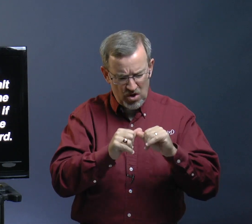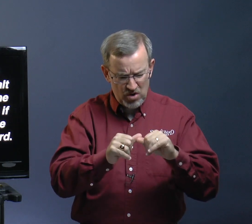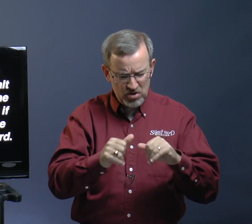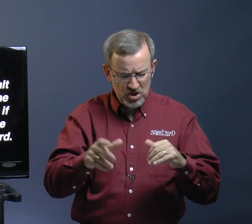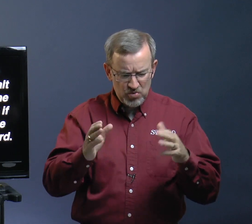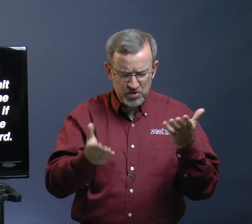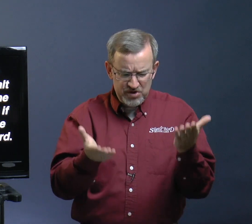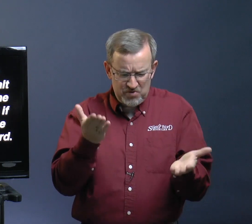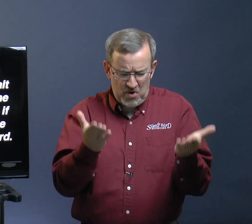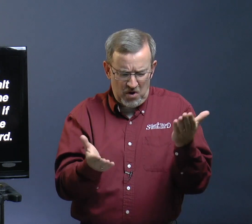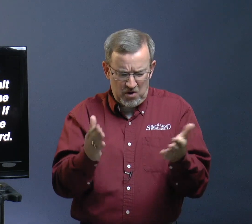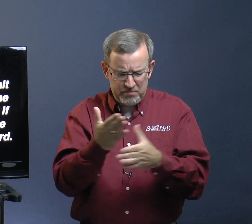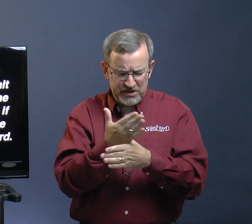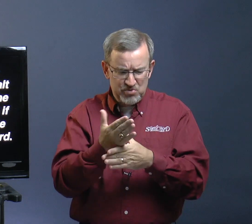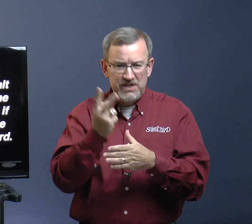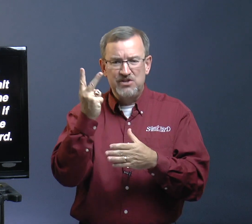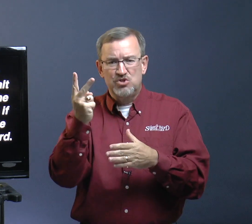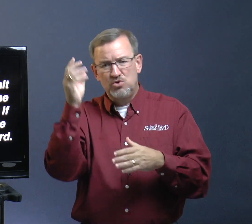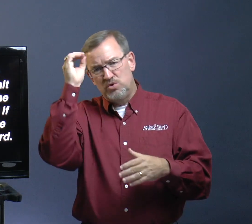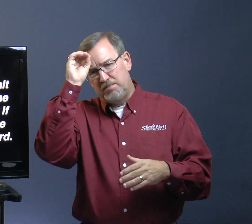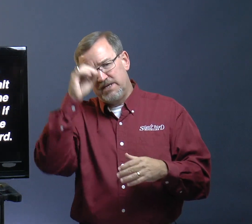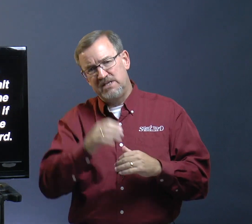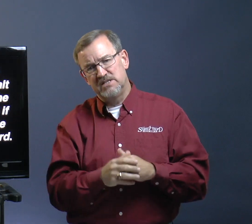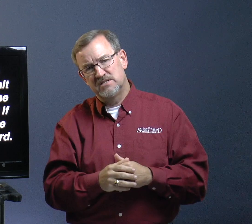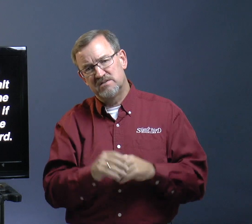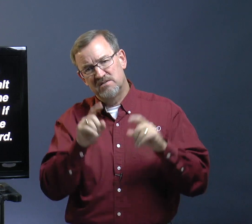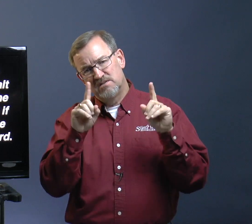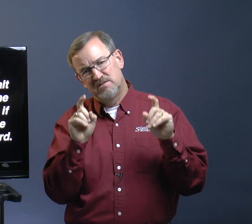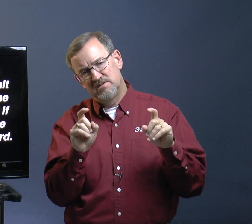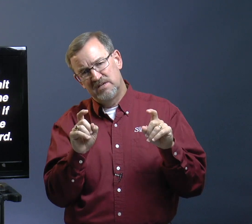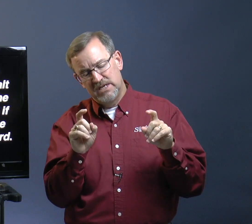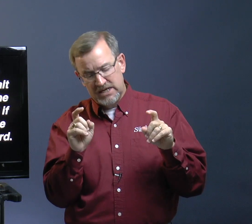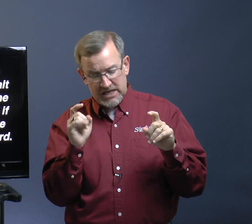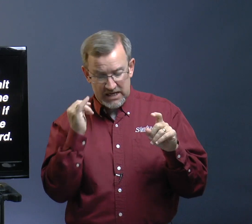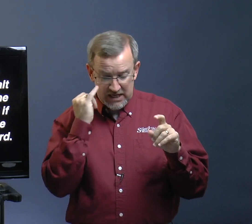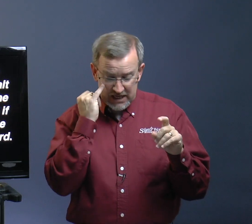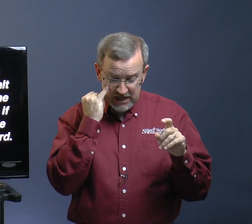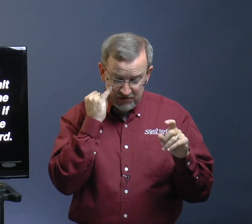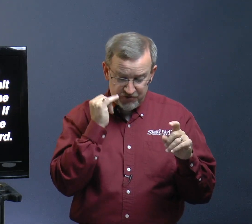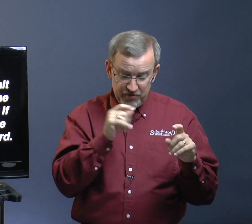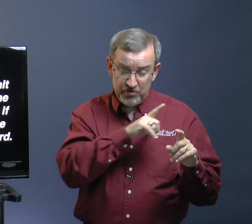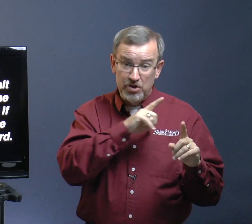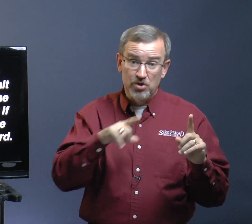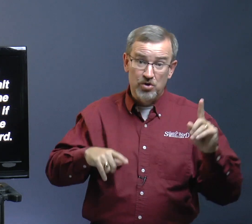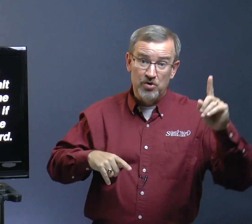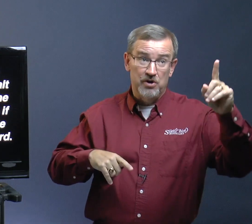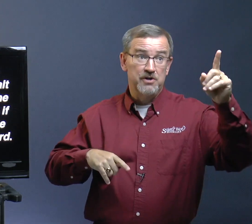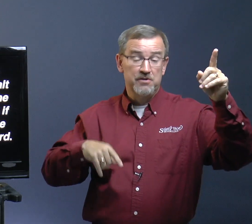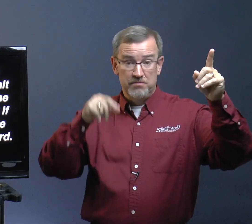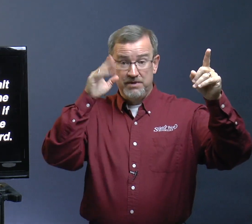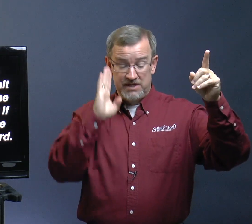How long will you halt between two opinions? If the Lord be